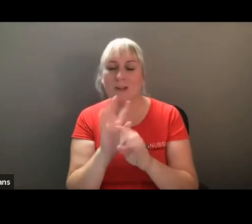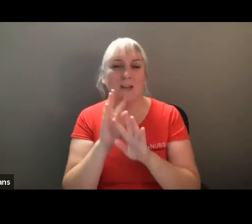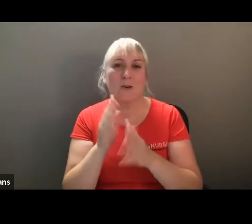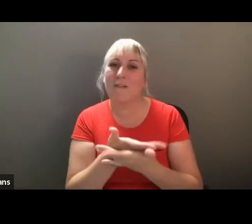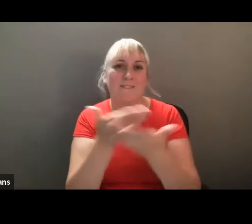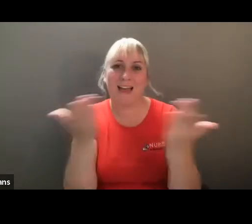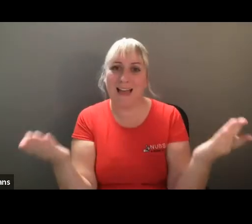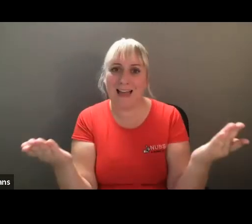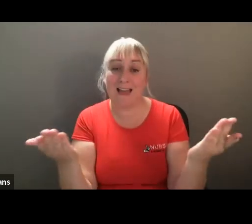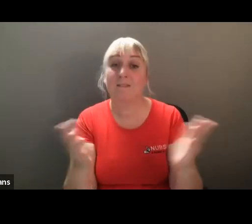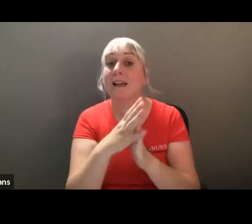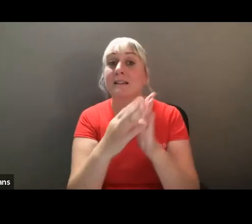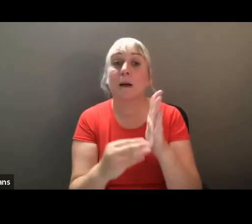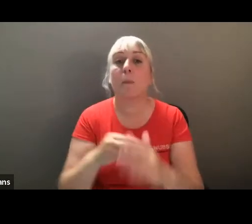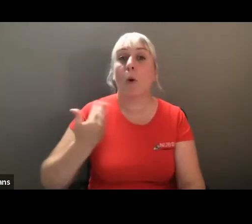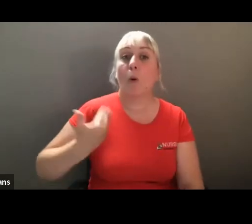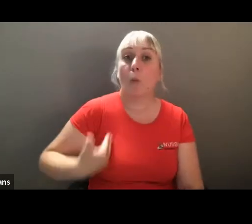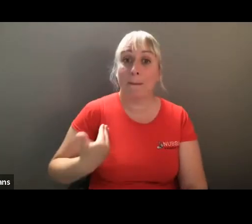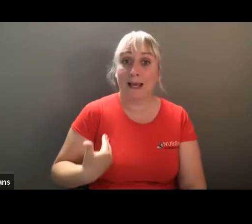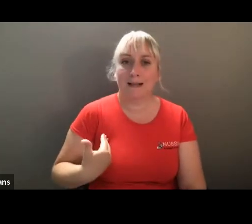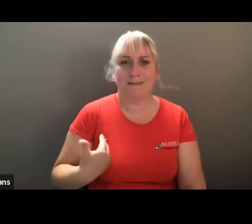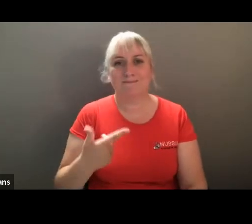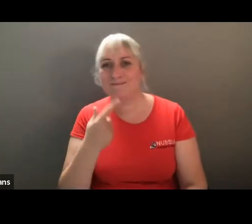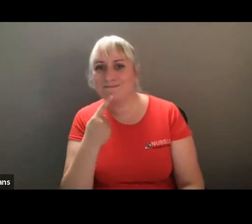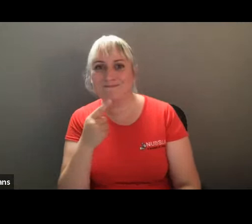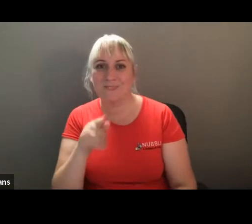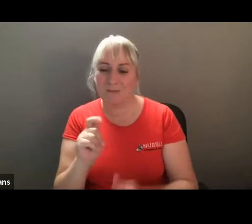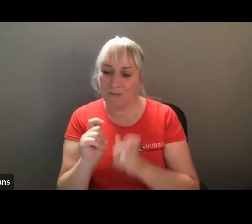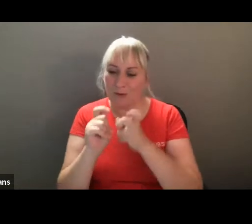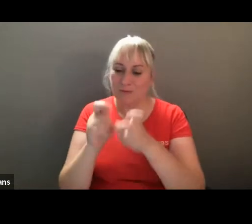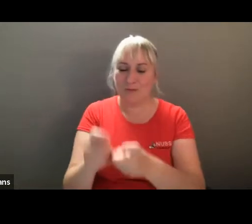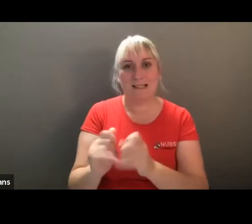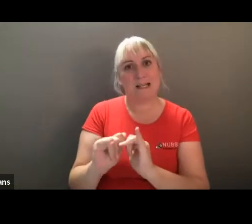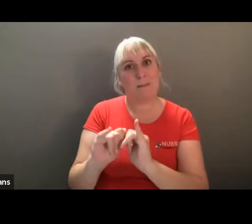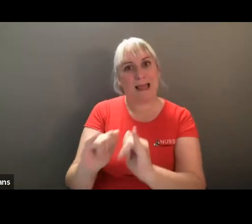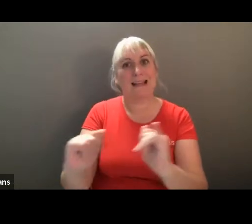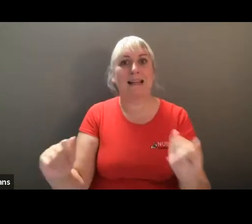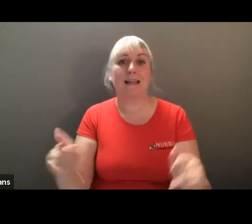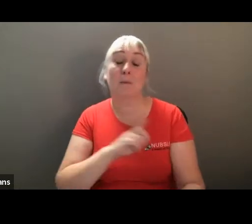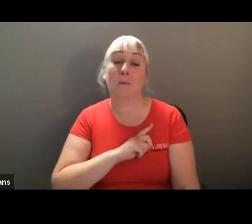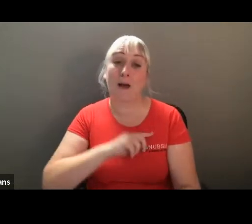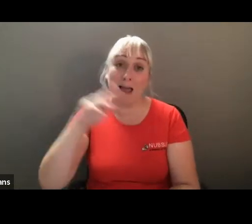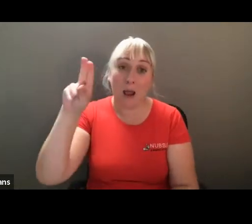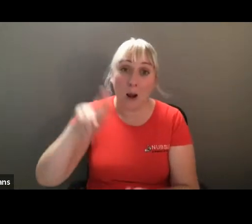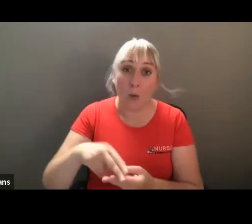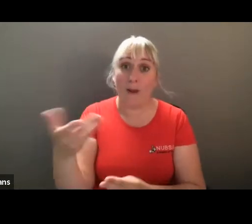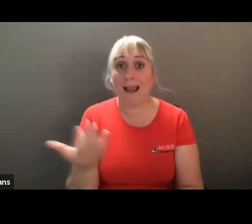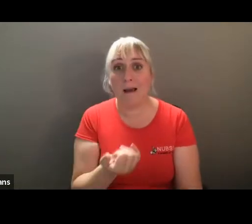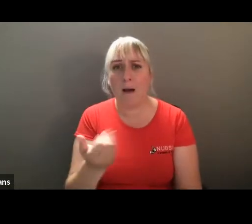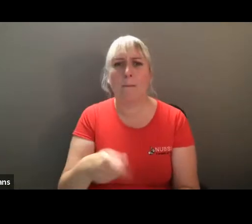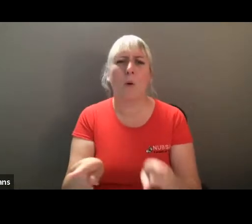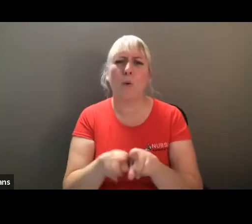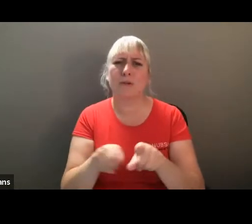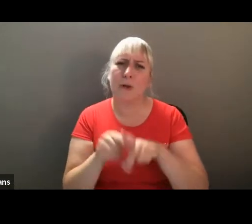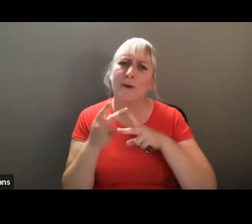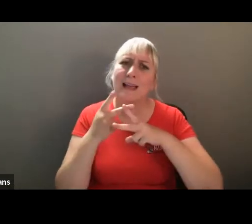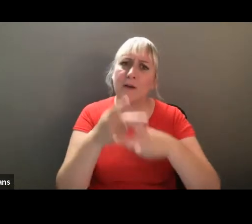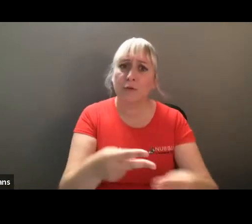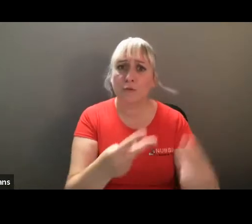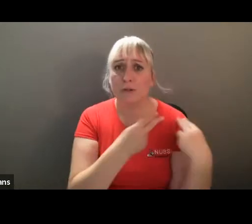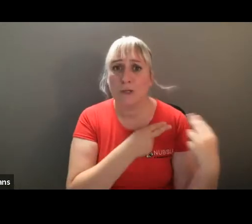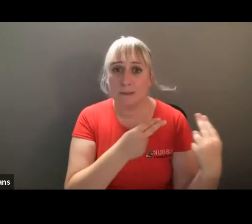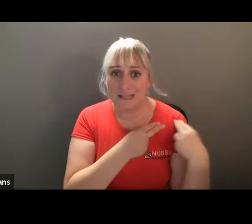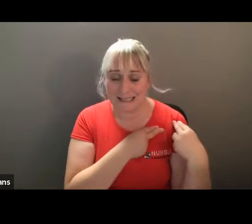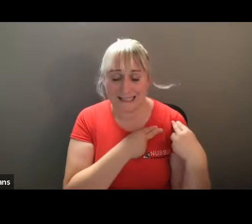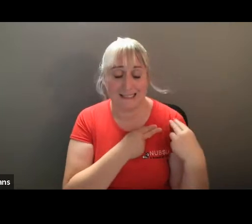Women have been unfairly affected by cuts to social security because of lower incomes and caring responsibilities.